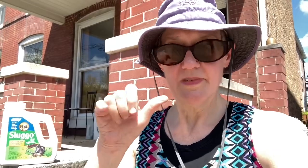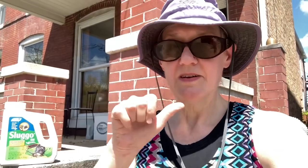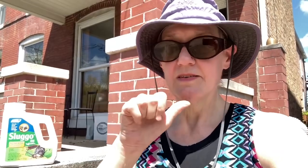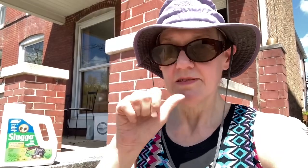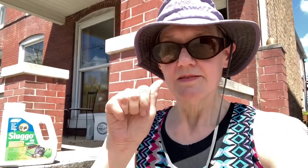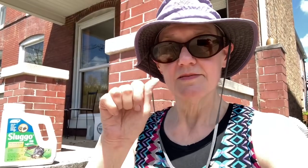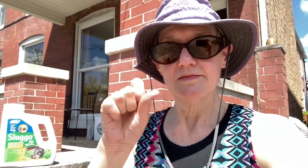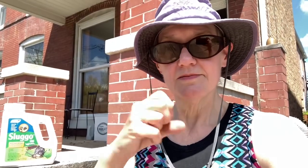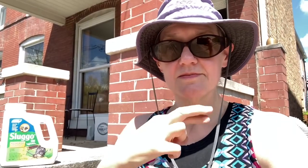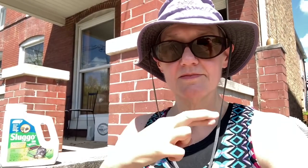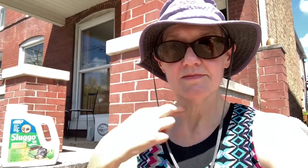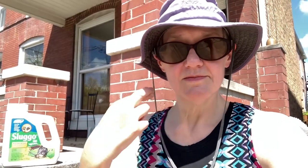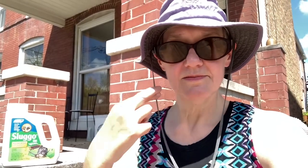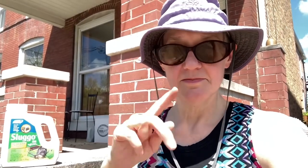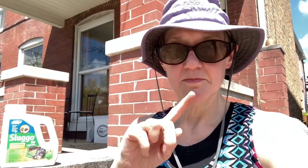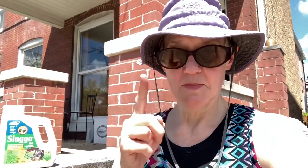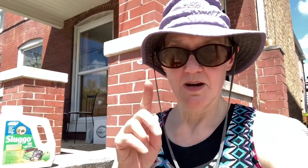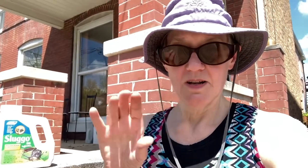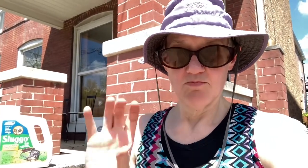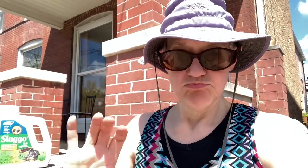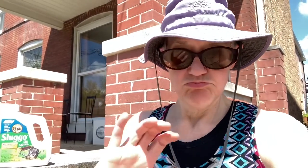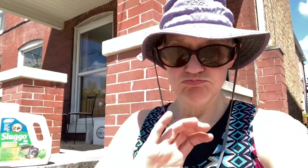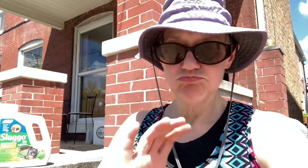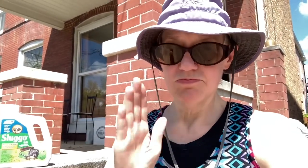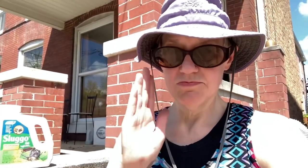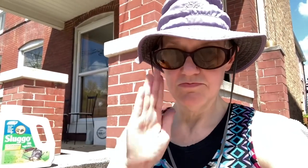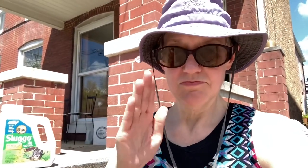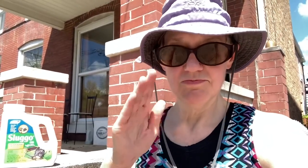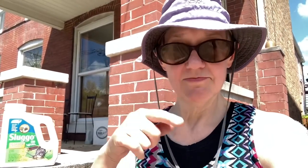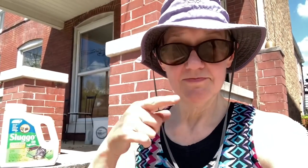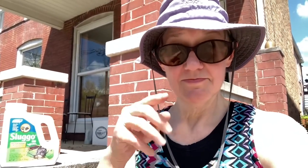Hopefully they're big enough that they're not going to decimate them.